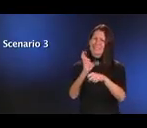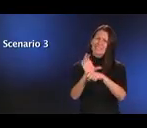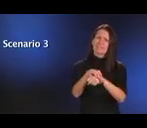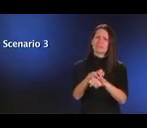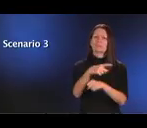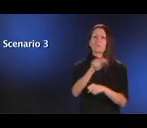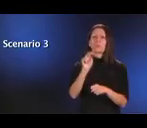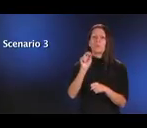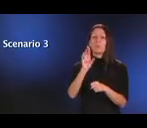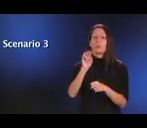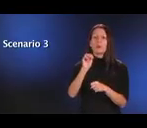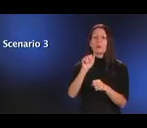his medication again.